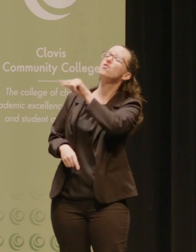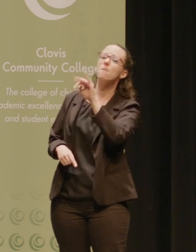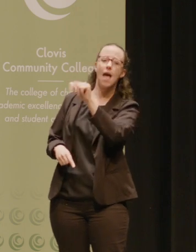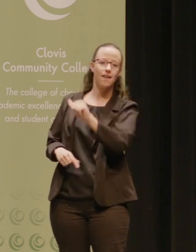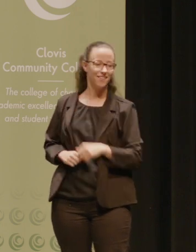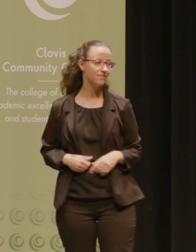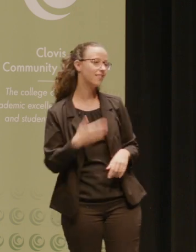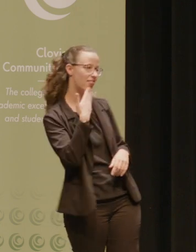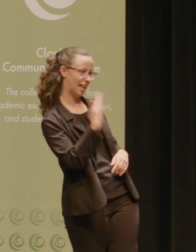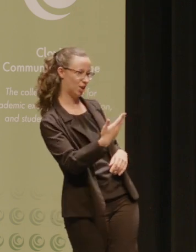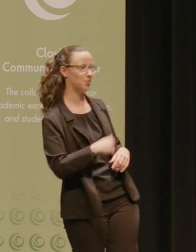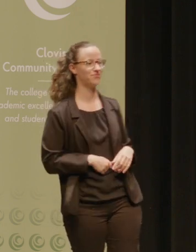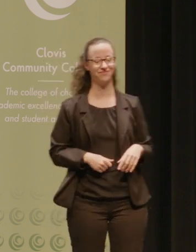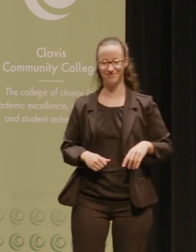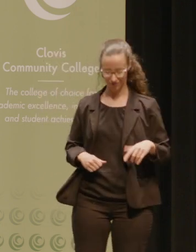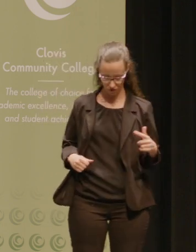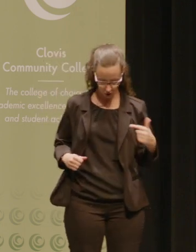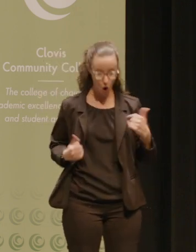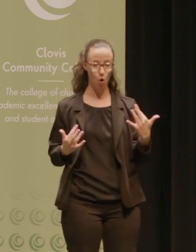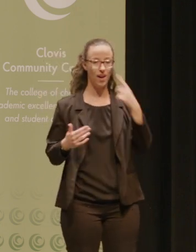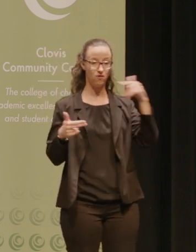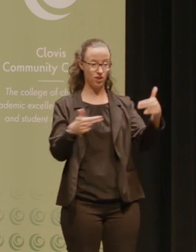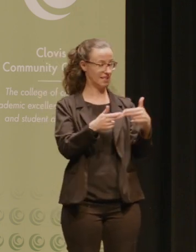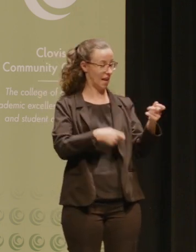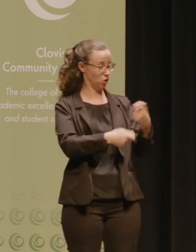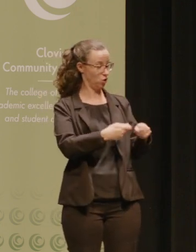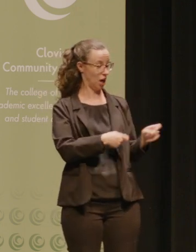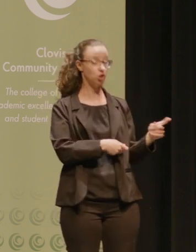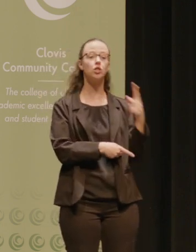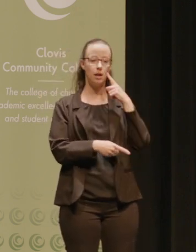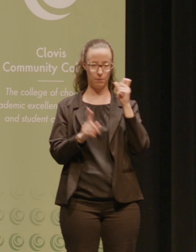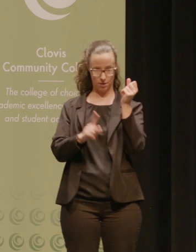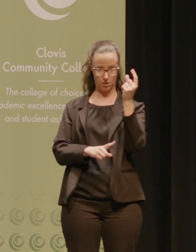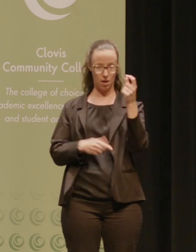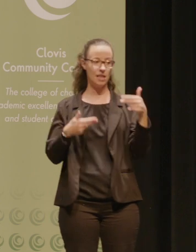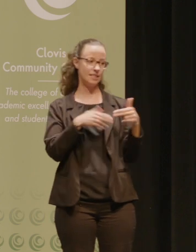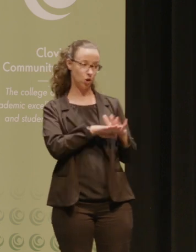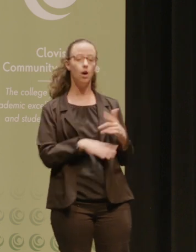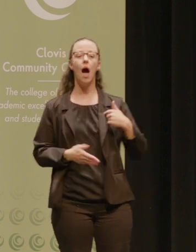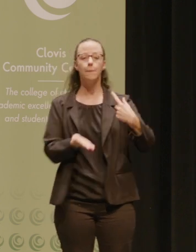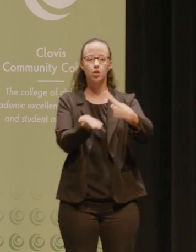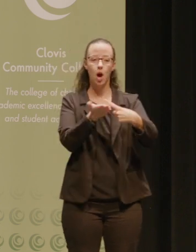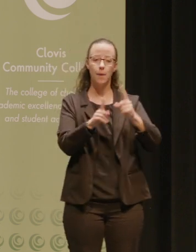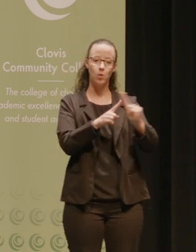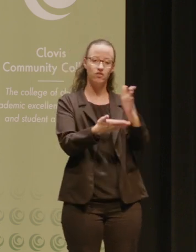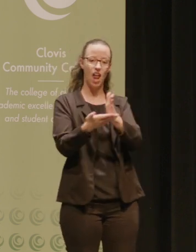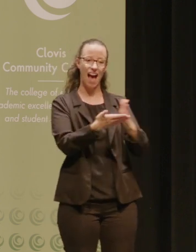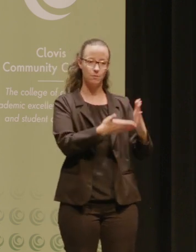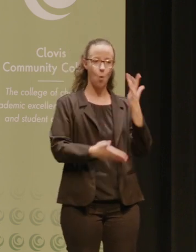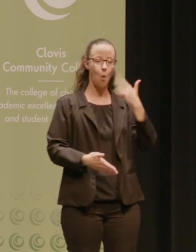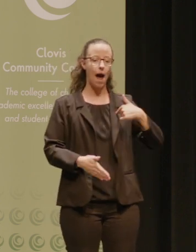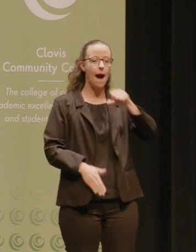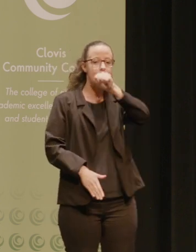Thank you. So I'll wait for them to change the slide up there. But so I'm going to talk about some of the aspects about why I